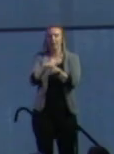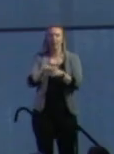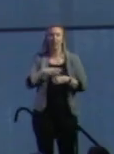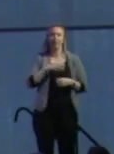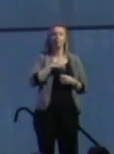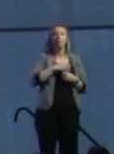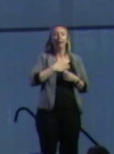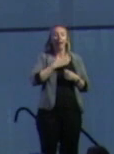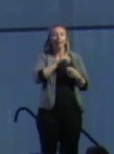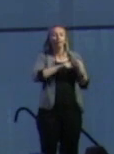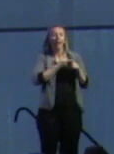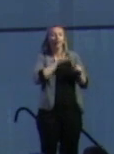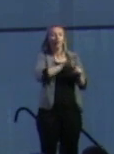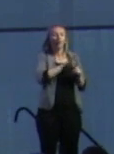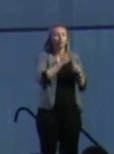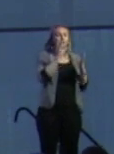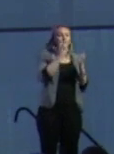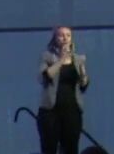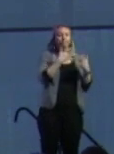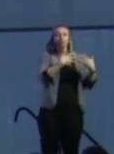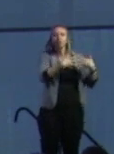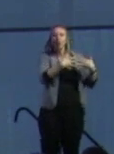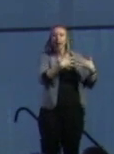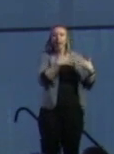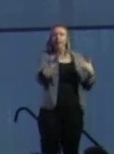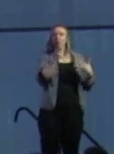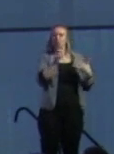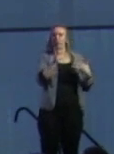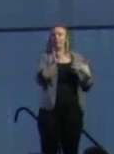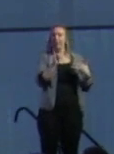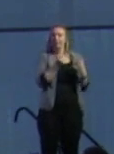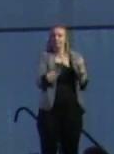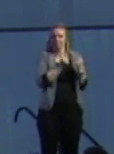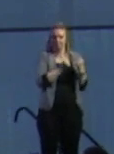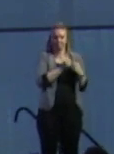gray Chevrolet. And the